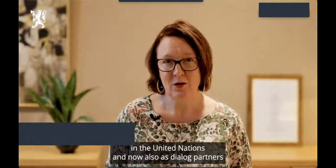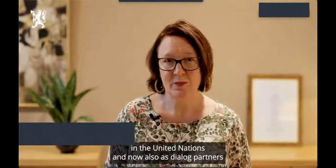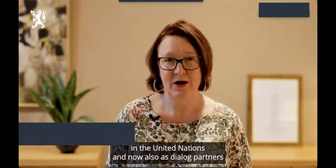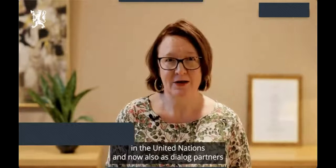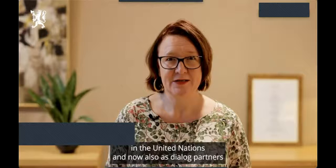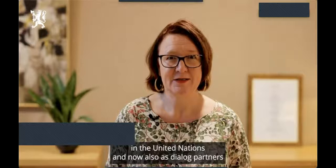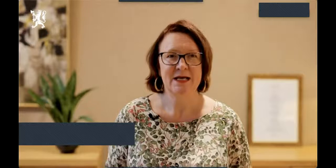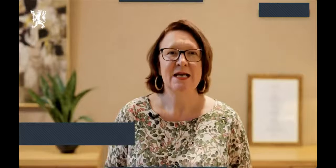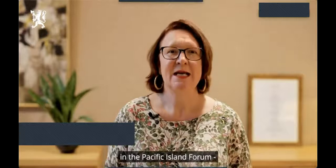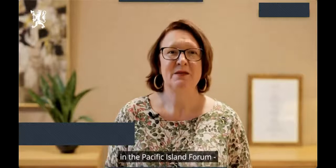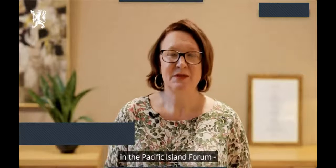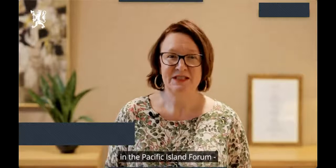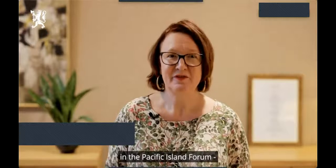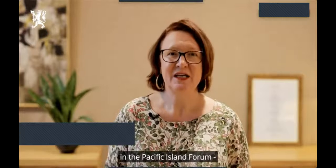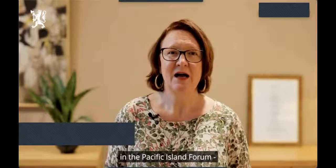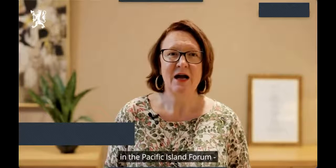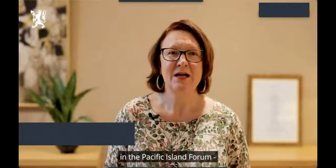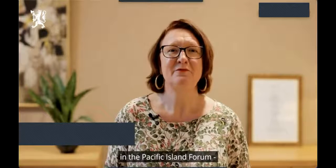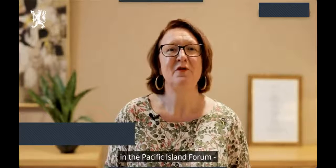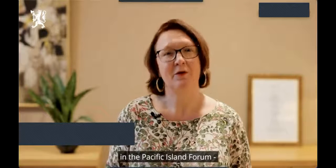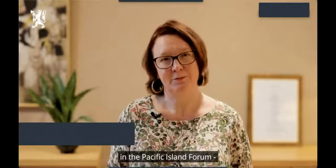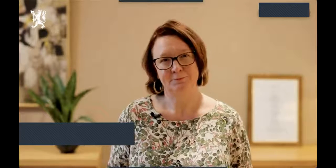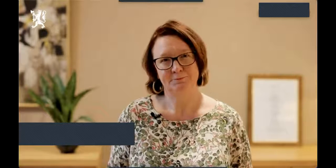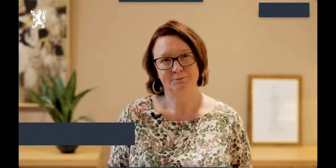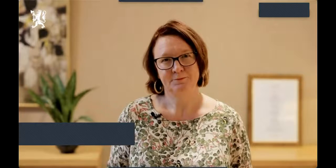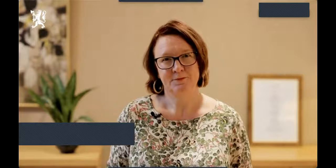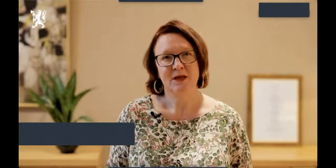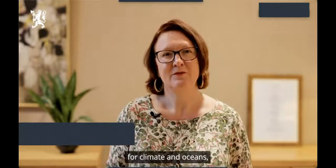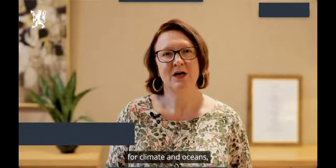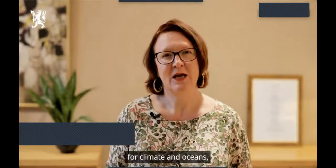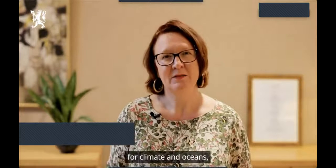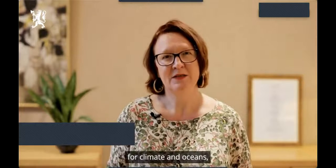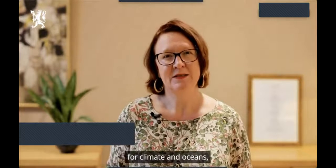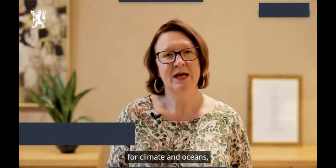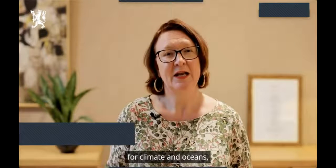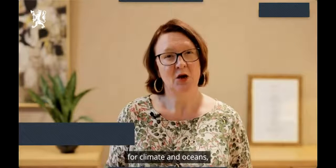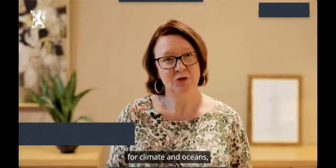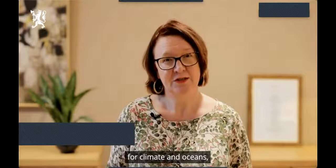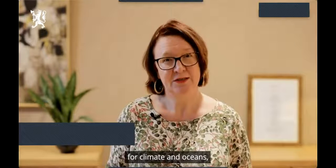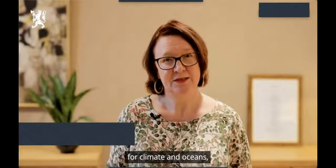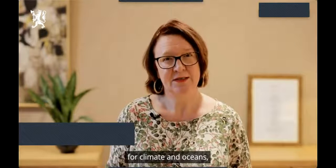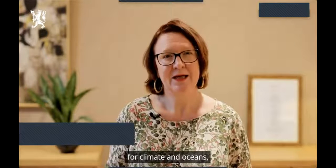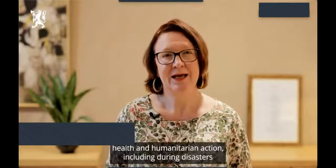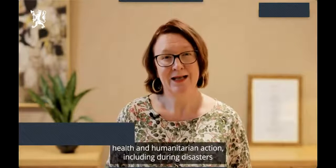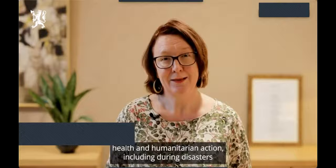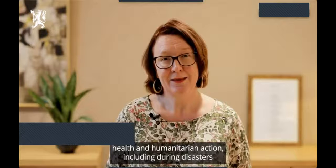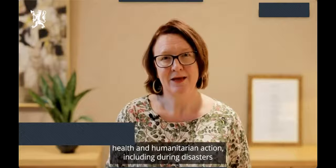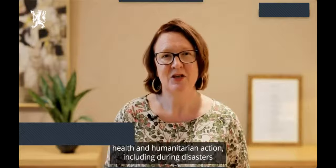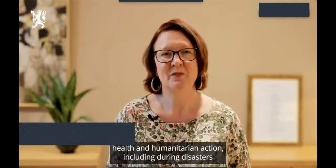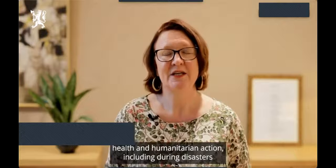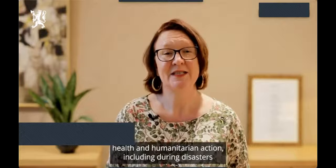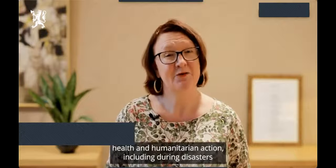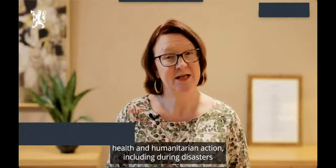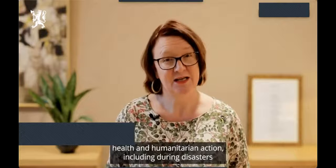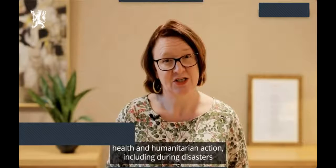as dialogue partners in the Pacific Island Forum for climate and oceans, health